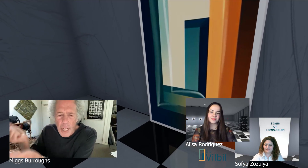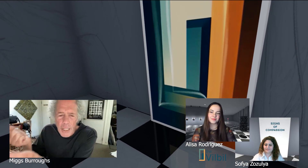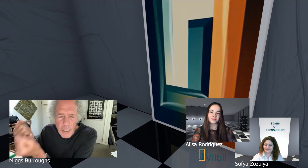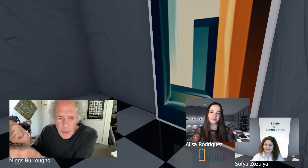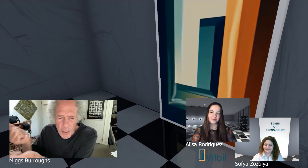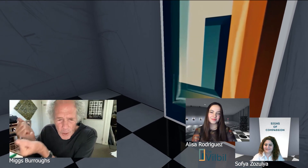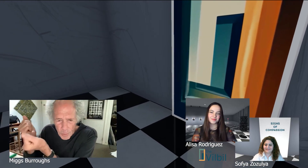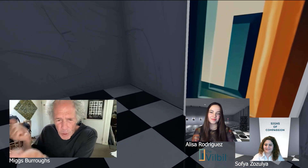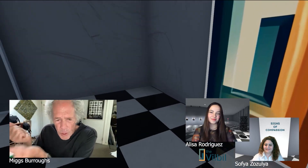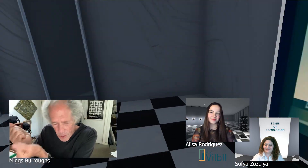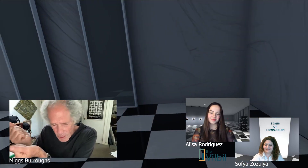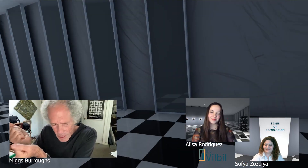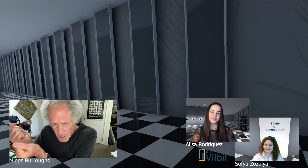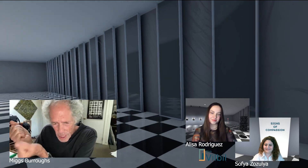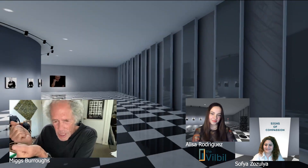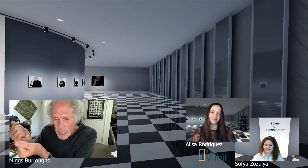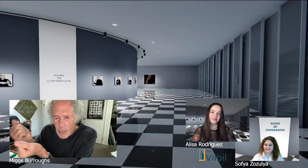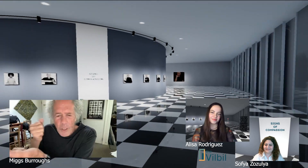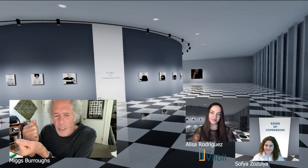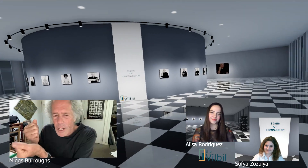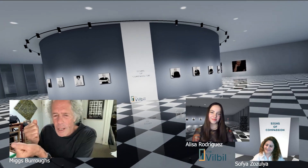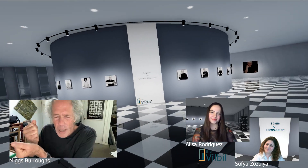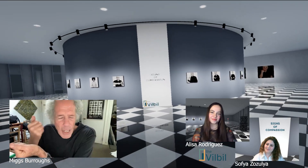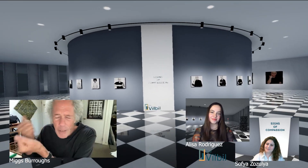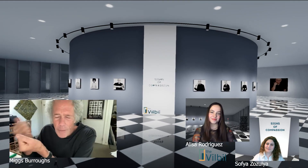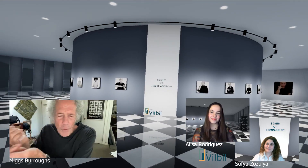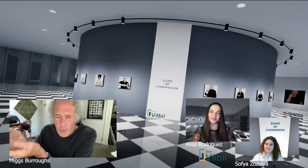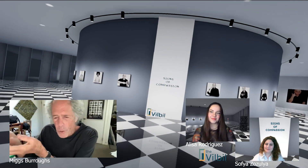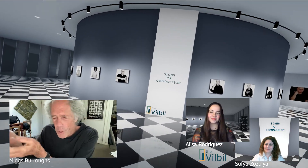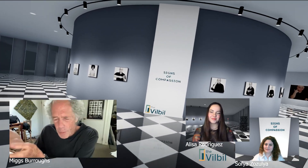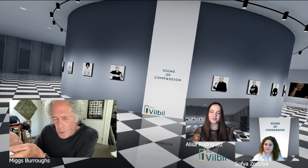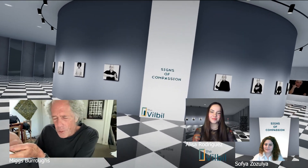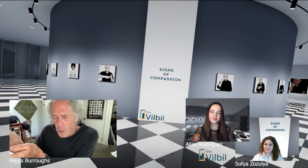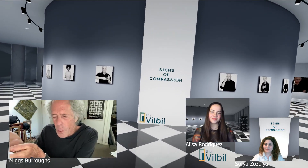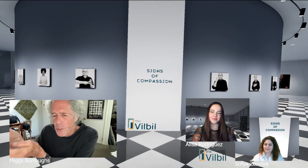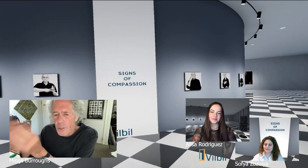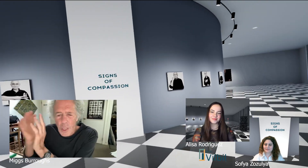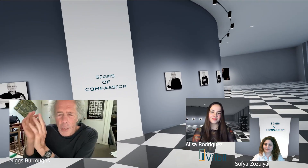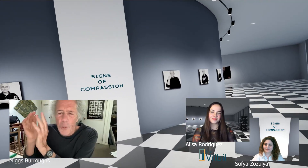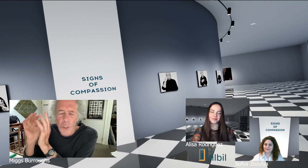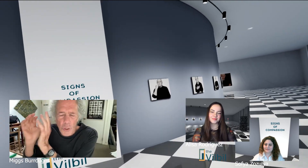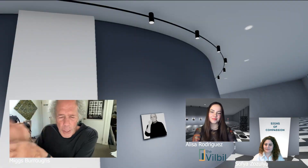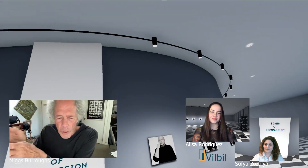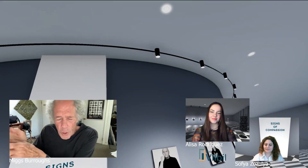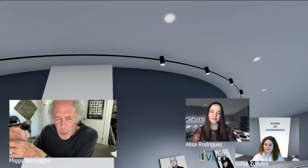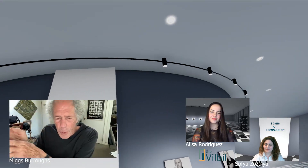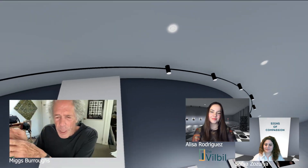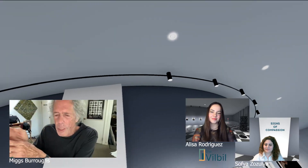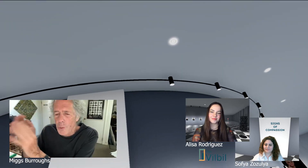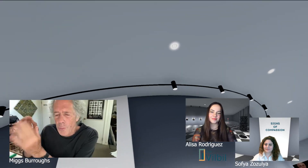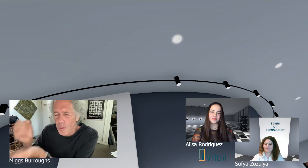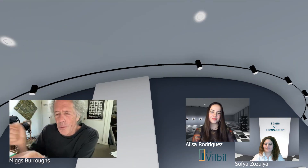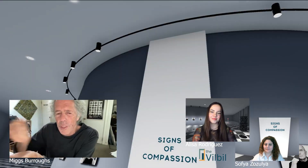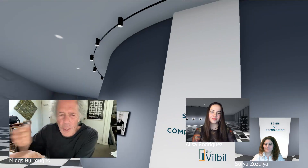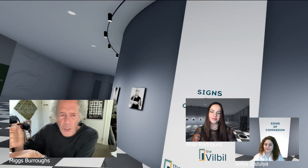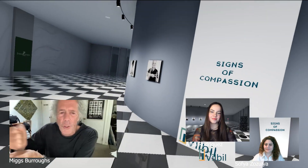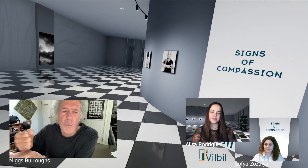like this person. Now, I never knew who that person was. I wasn't trying to draw anybody. It was purely a